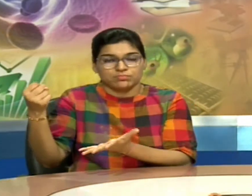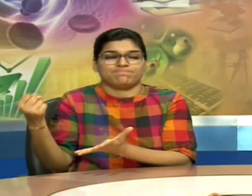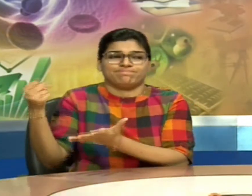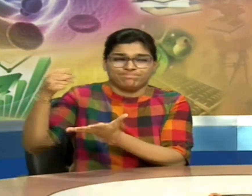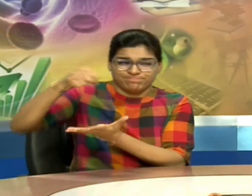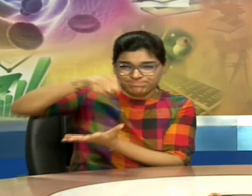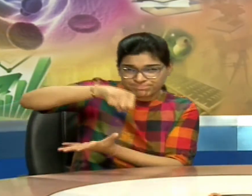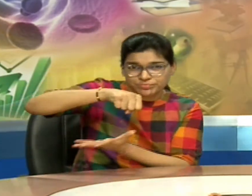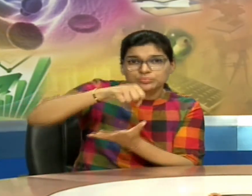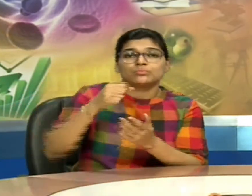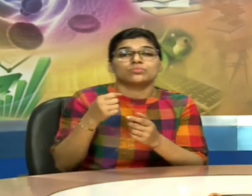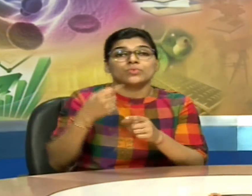17 trees